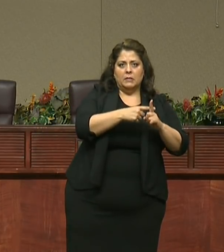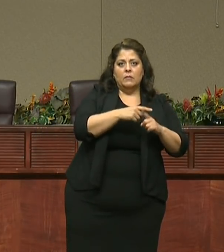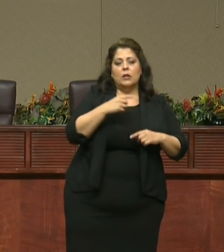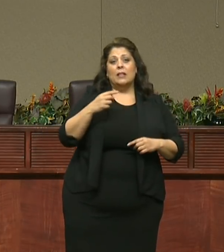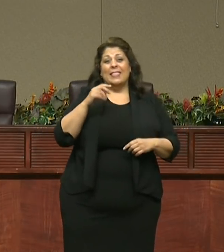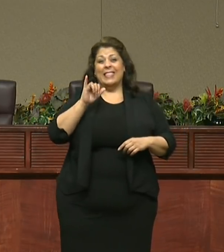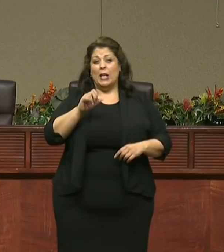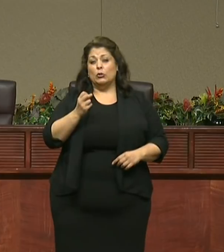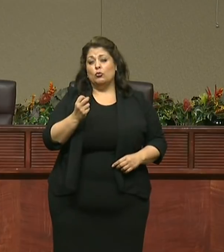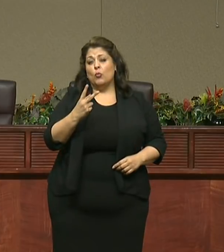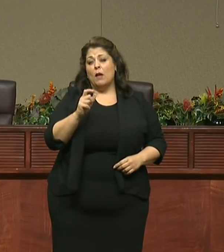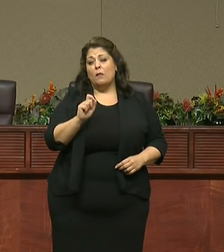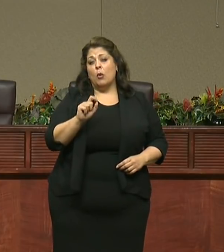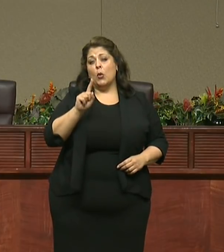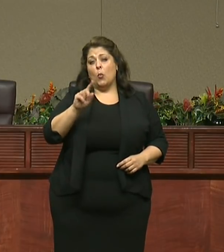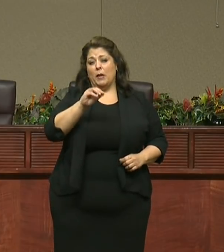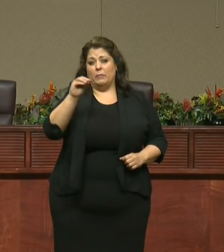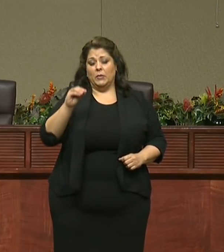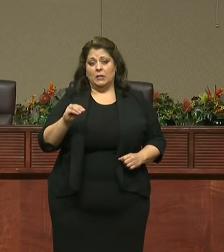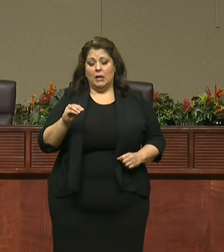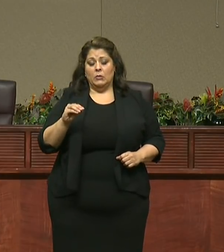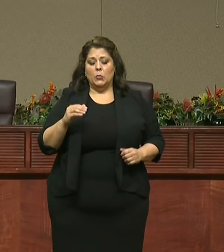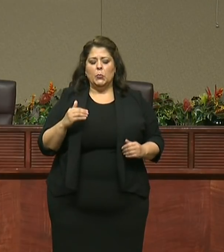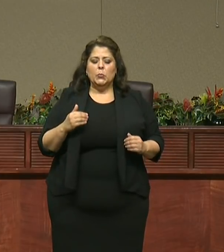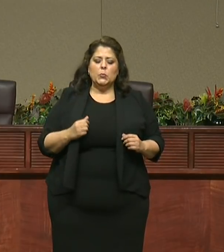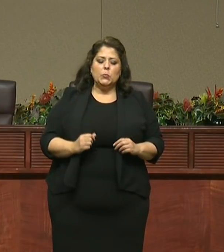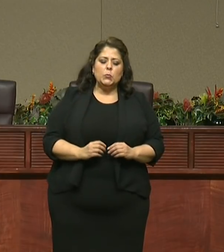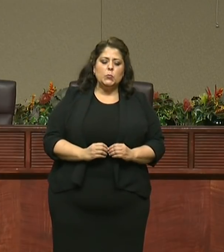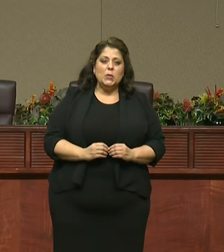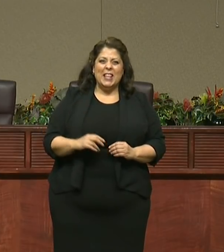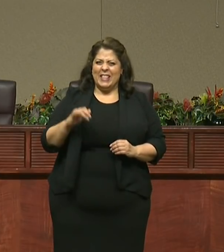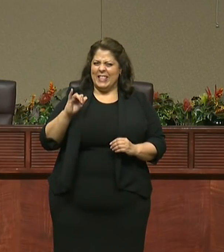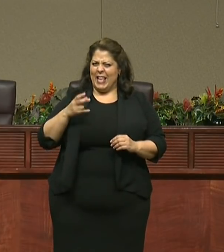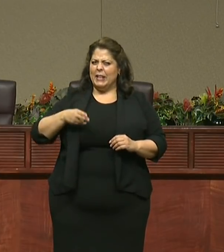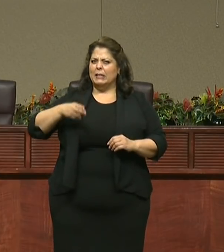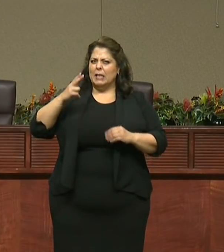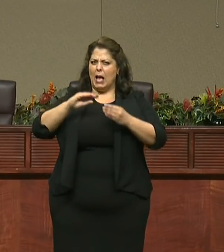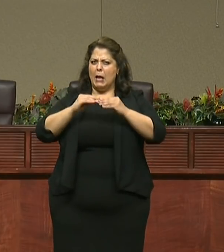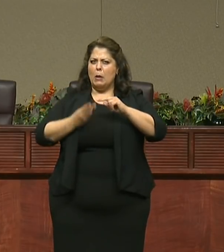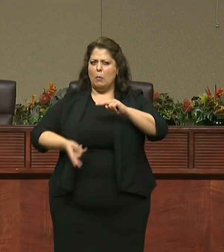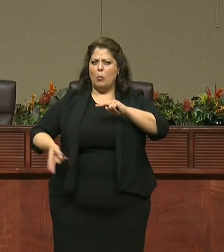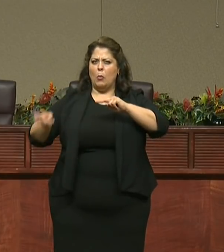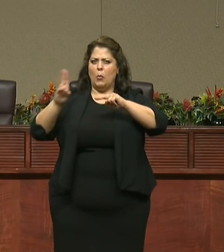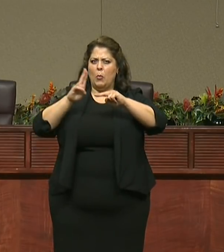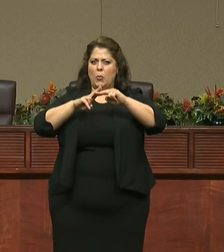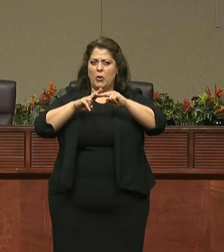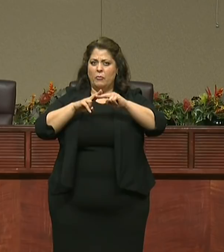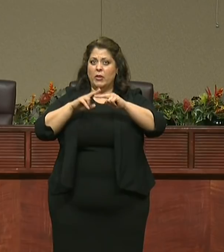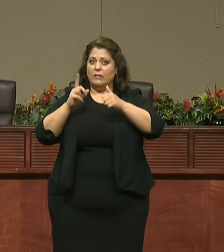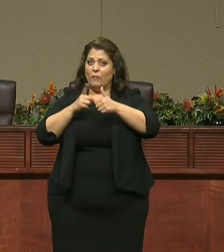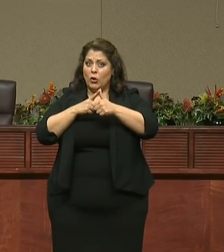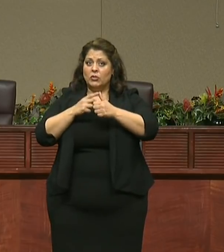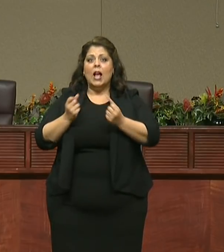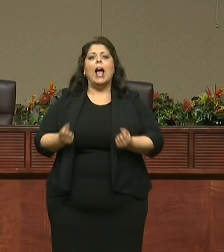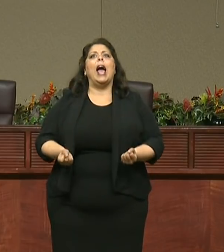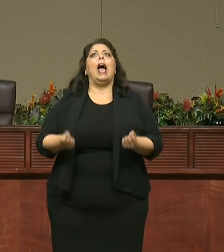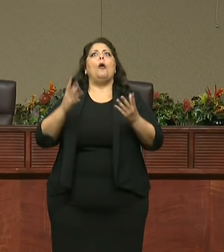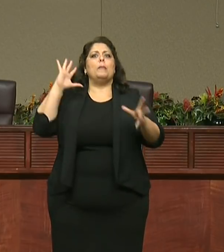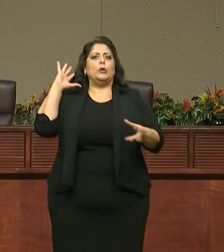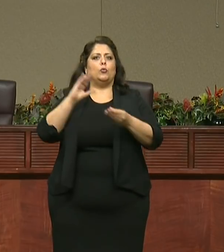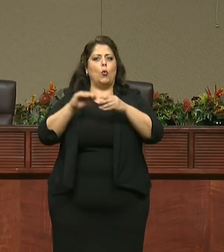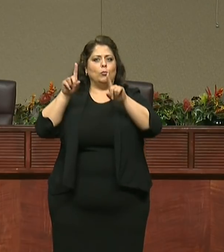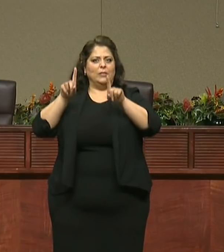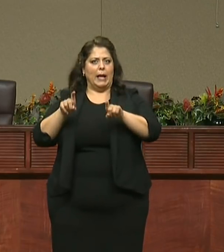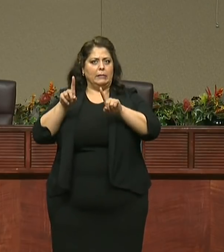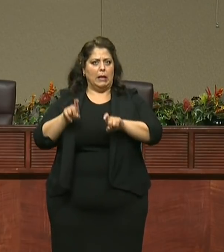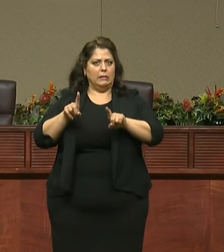12.1. So it's evidently that it's a big jump in the number of tests performed in the county. There could